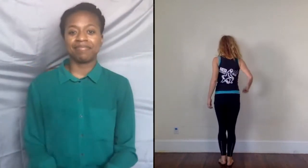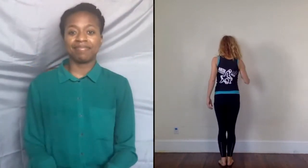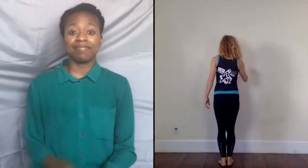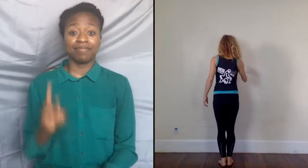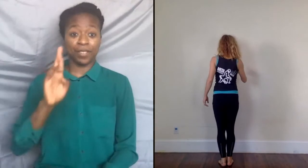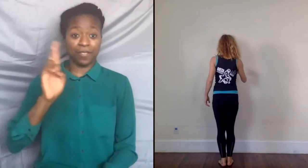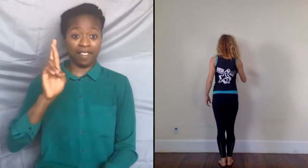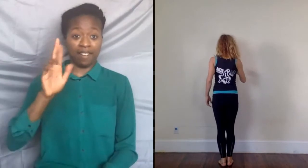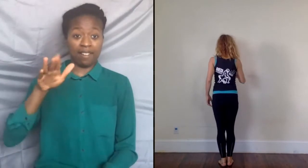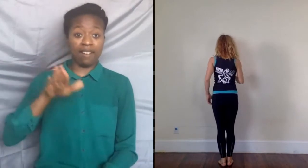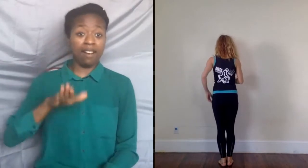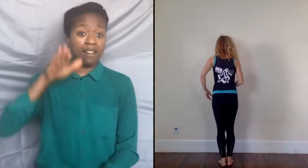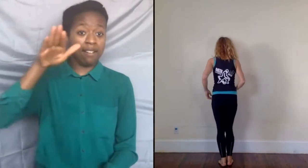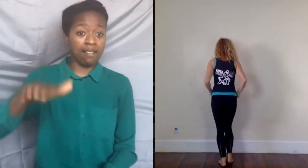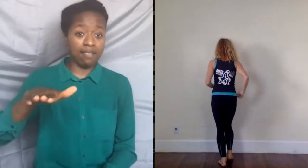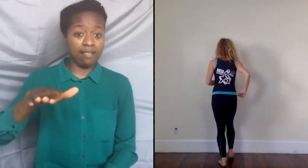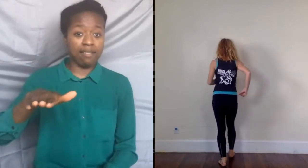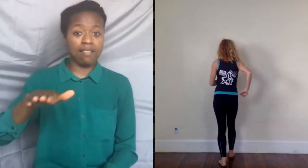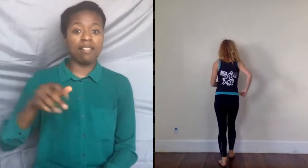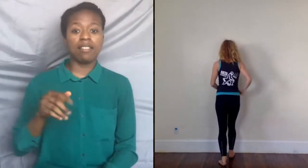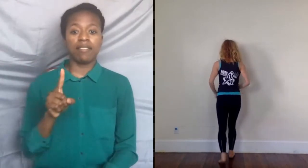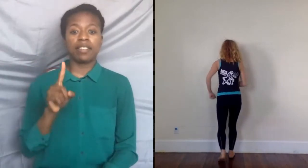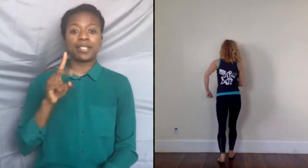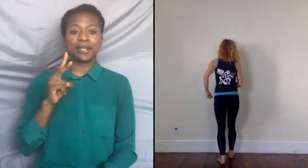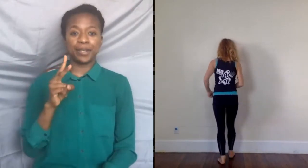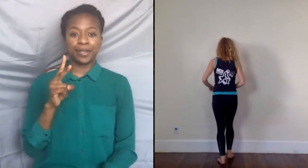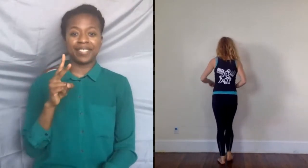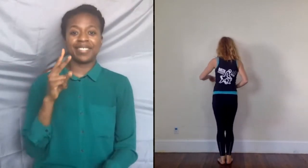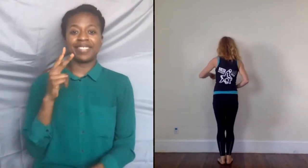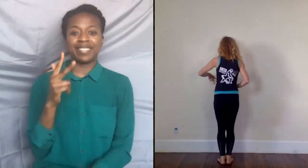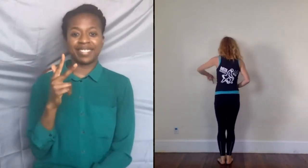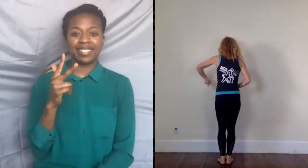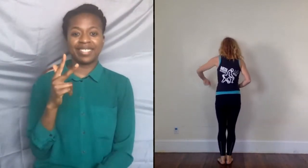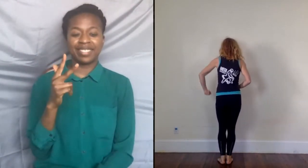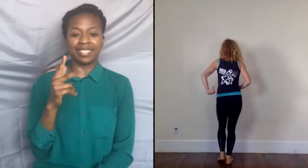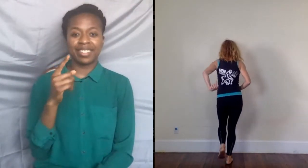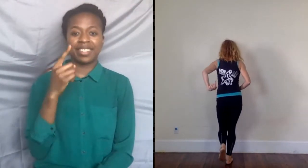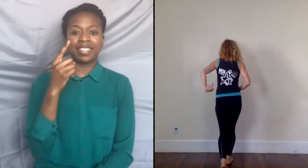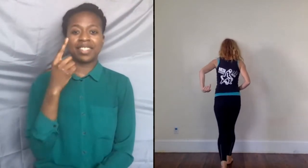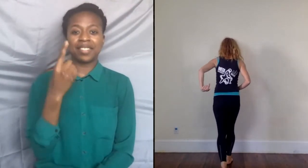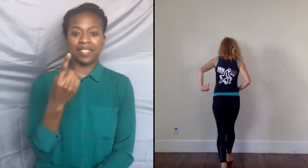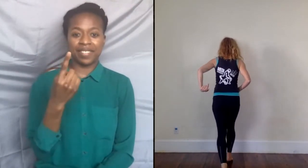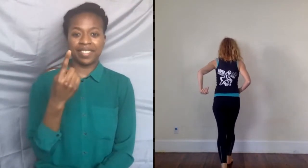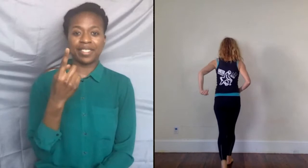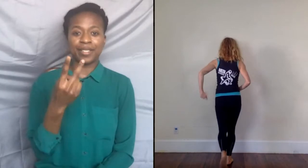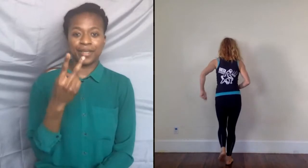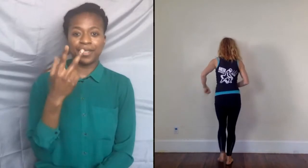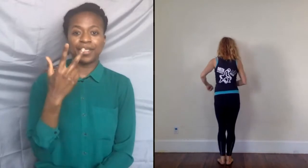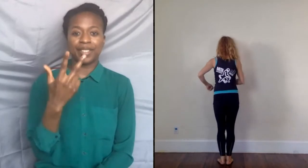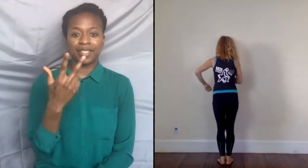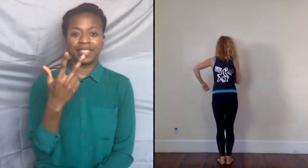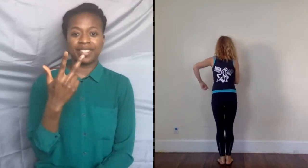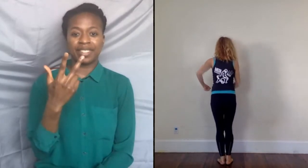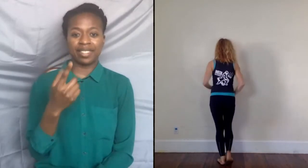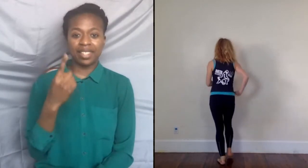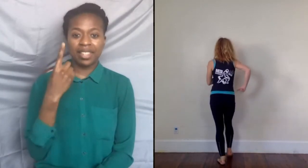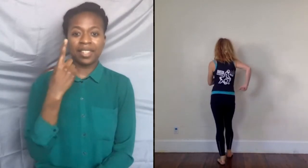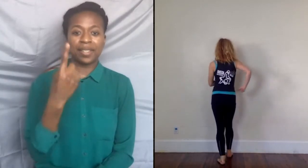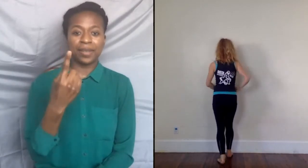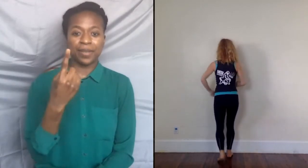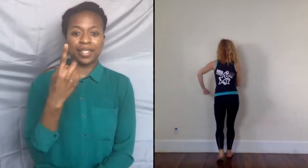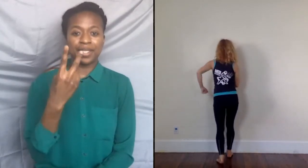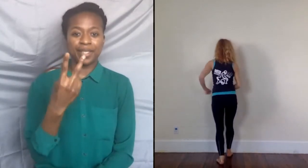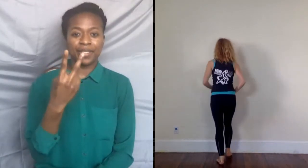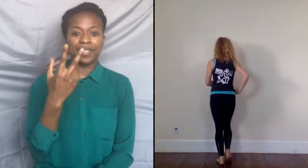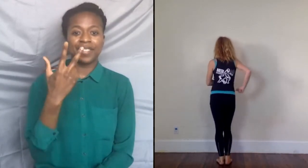Right foot, forward. And 1, 2, 3, left foot, back, 2, and